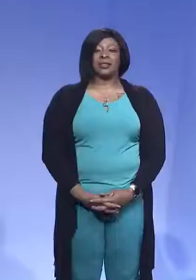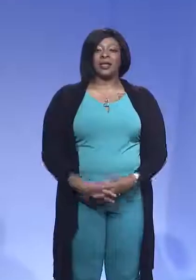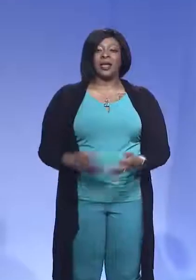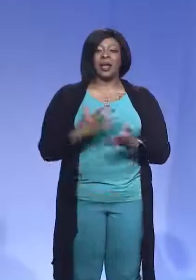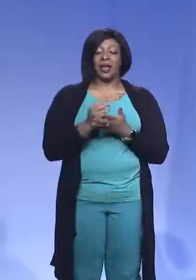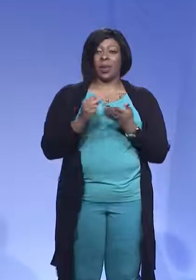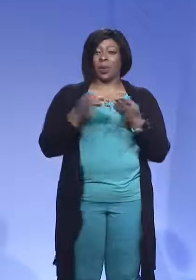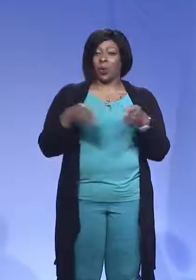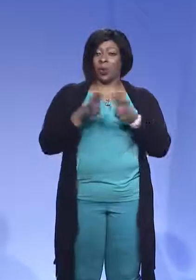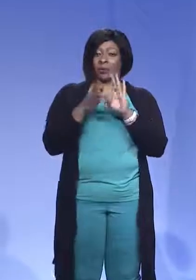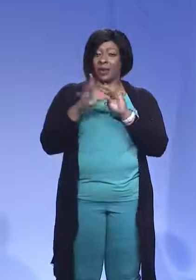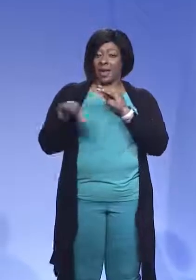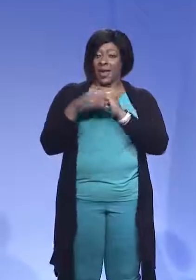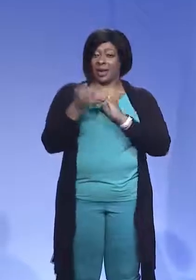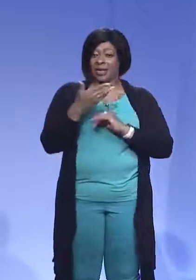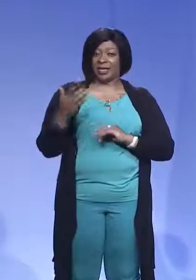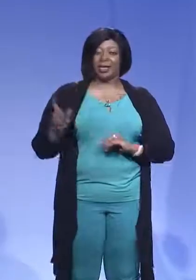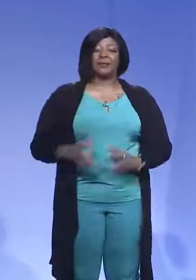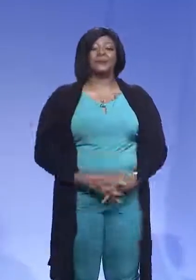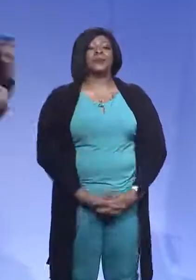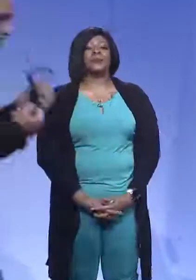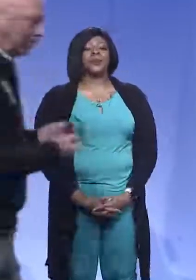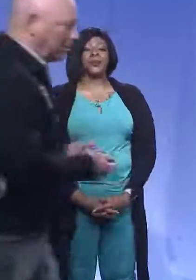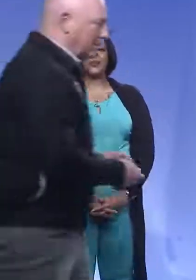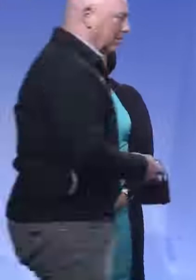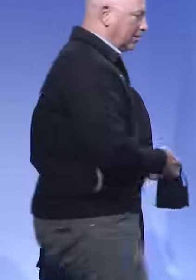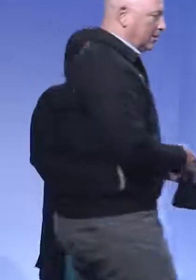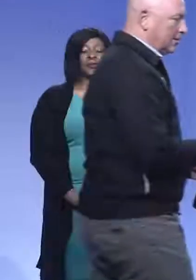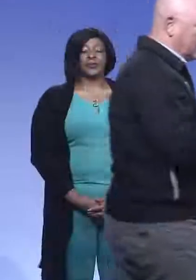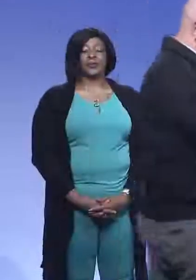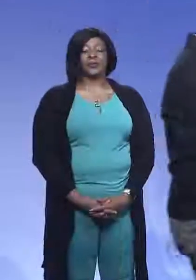I want to leave, you want to add anything at the end of?